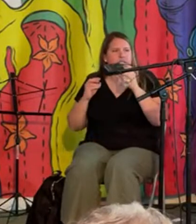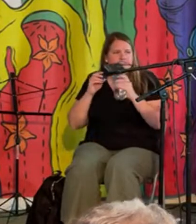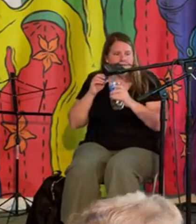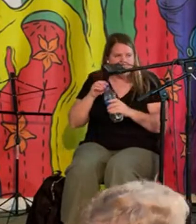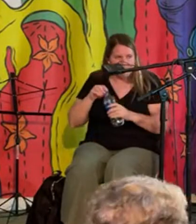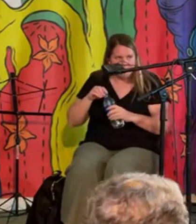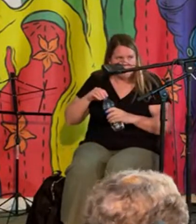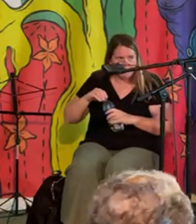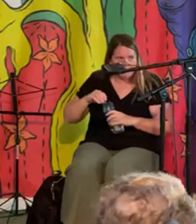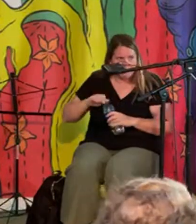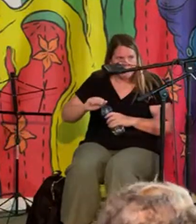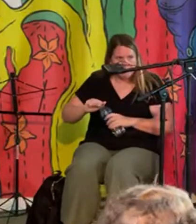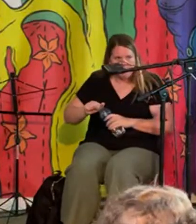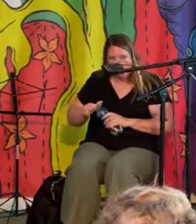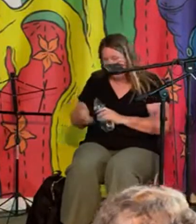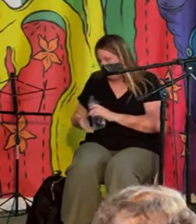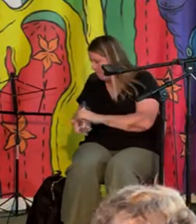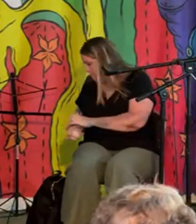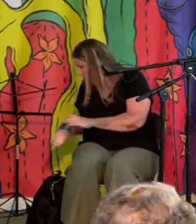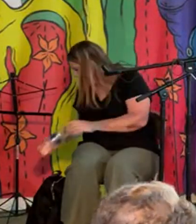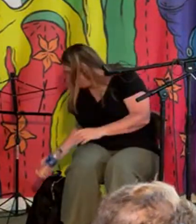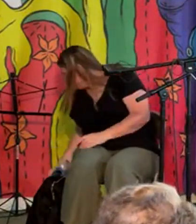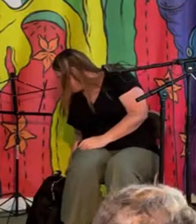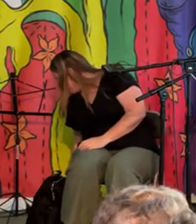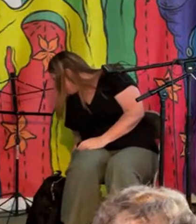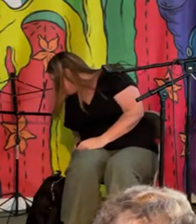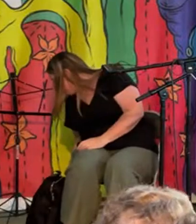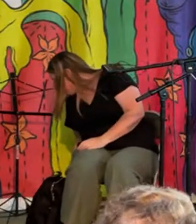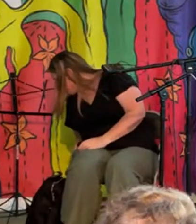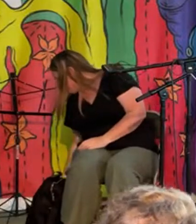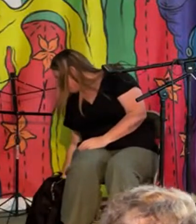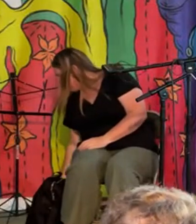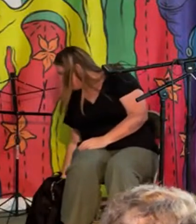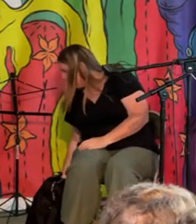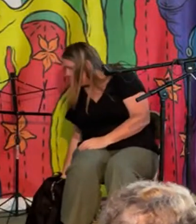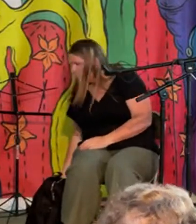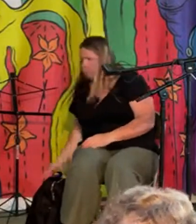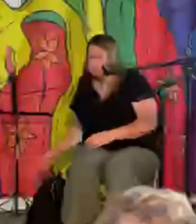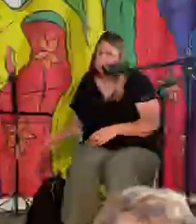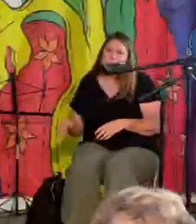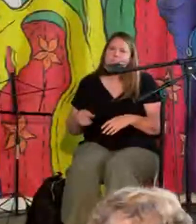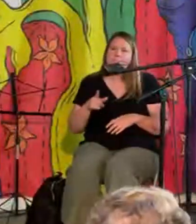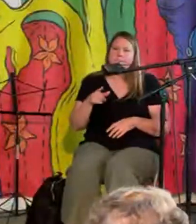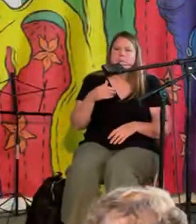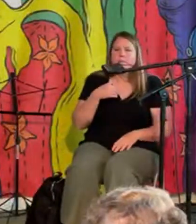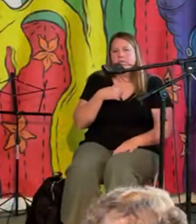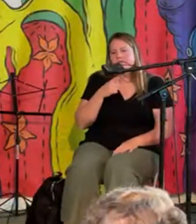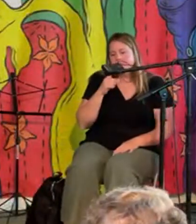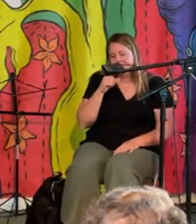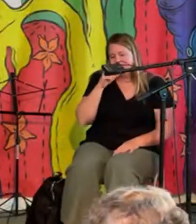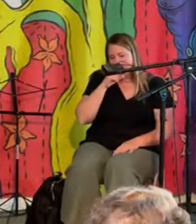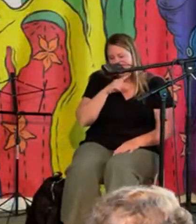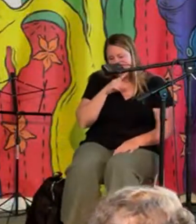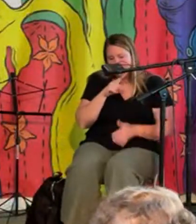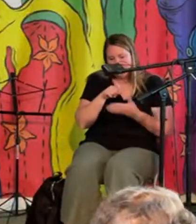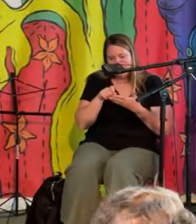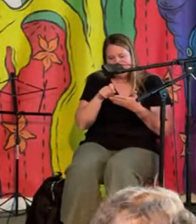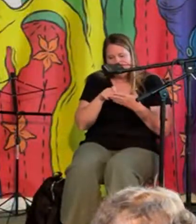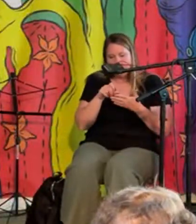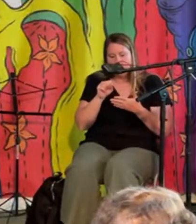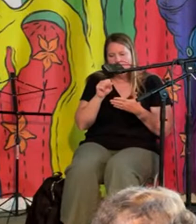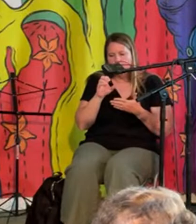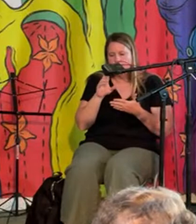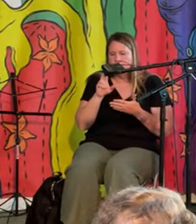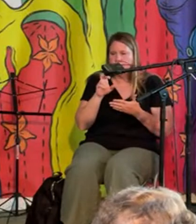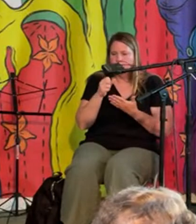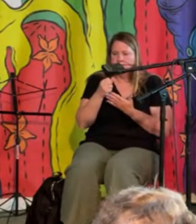that help you cultivate like a good sense of prose or words? Like, do you have any fictional authors or screenwriters or